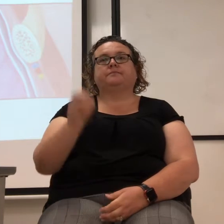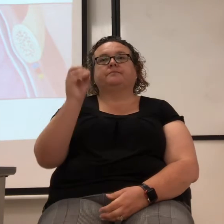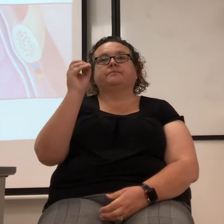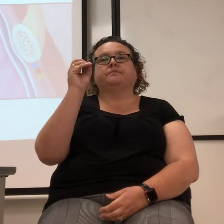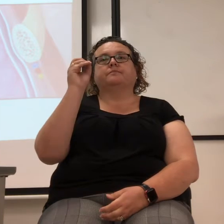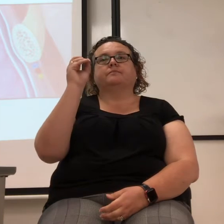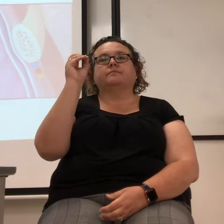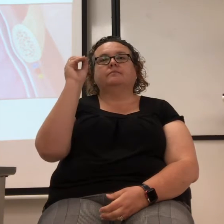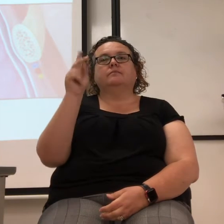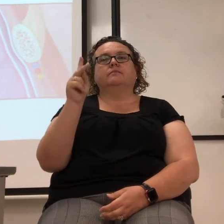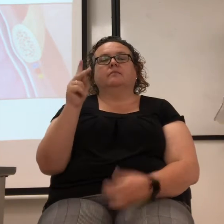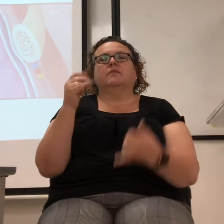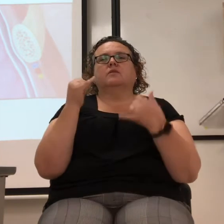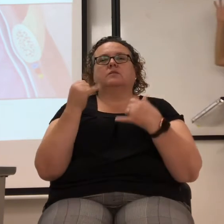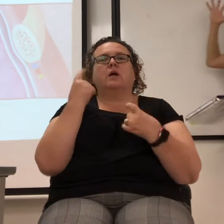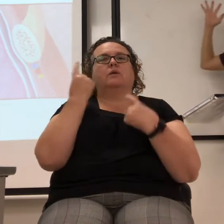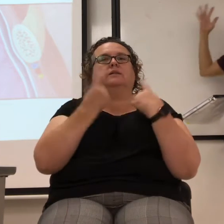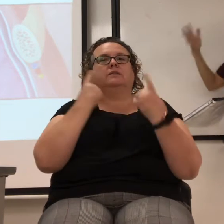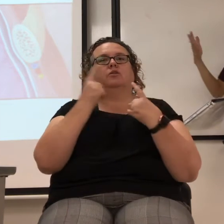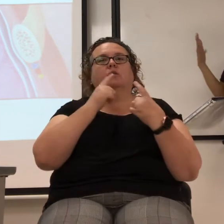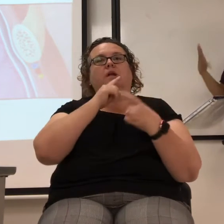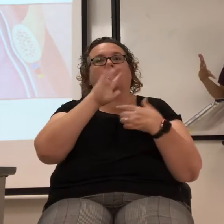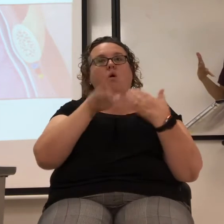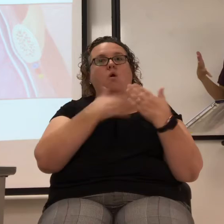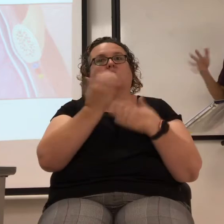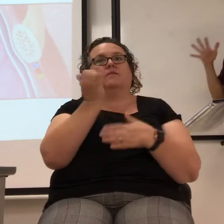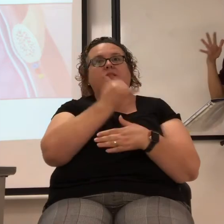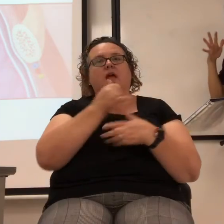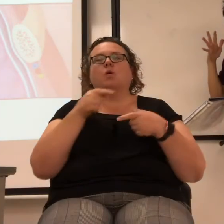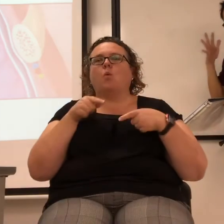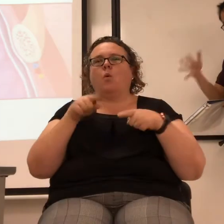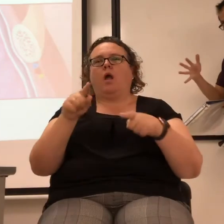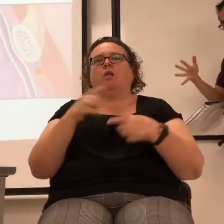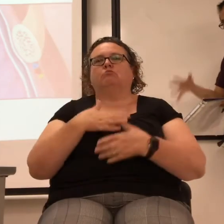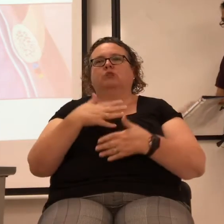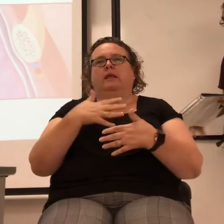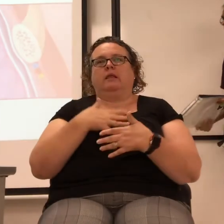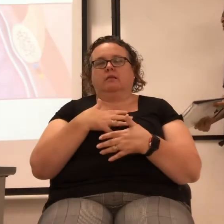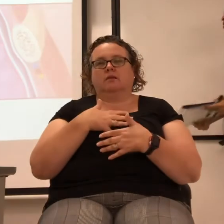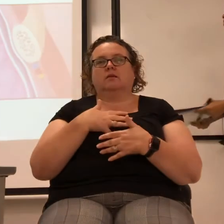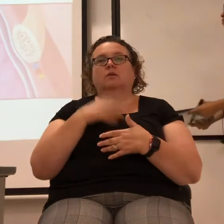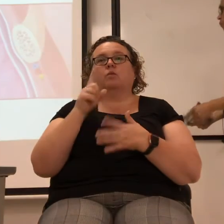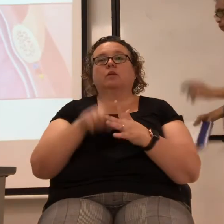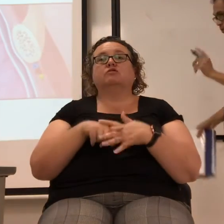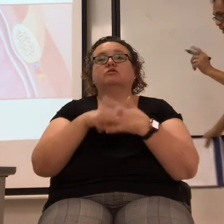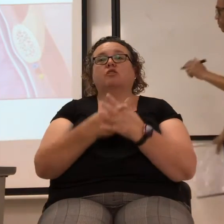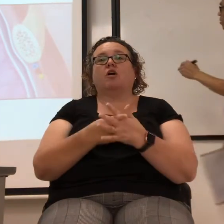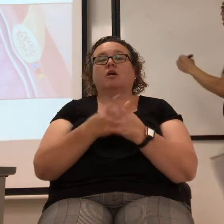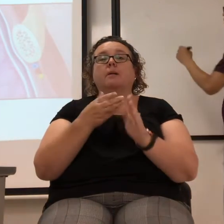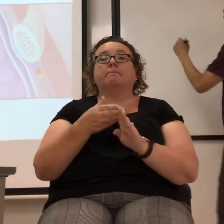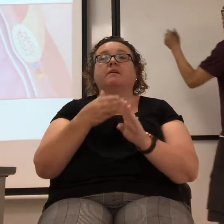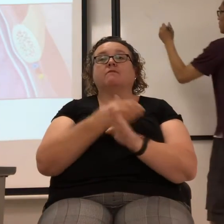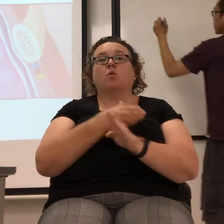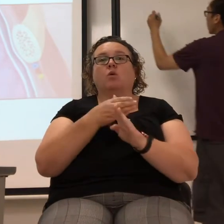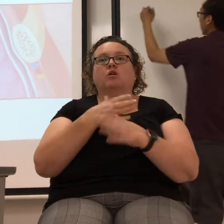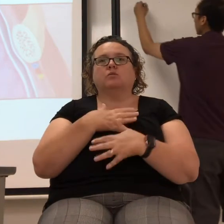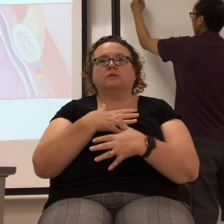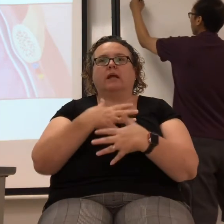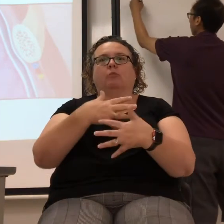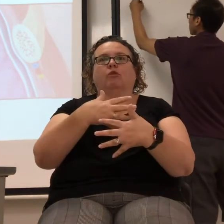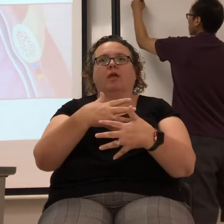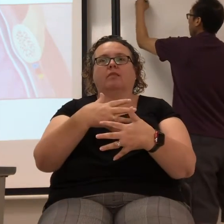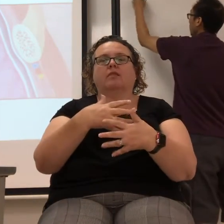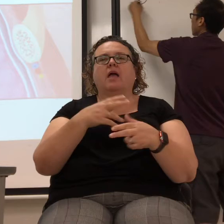And we'll consider all of that while you breathe. And we'll start, before you take a breath, at something